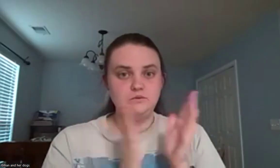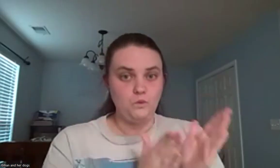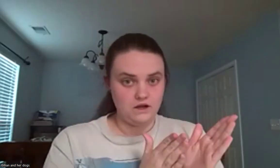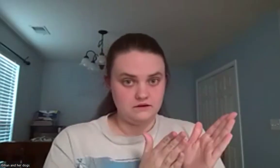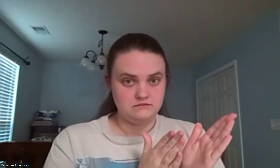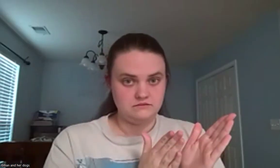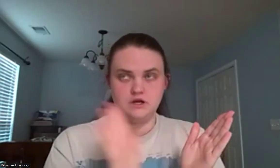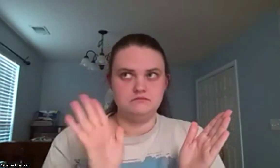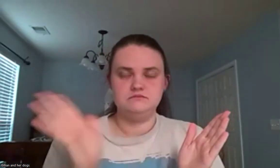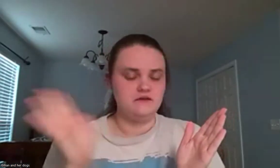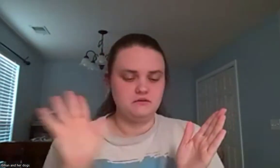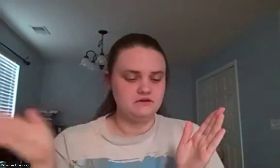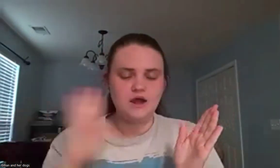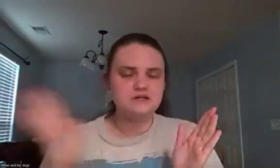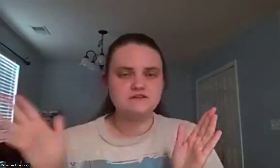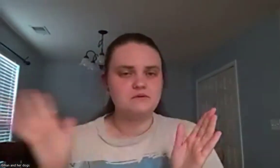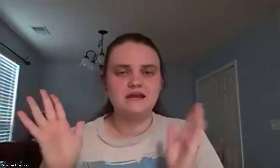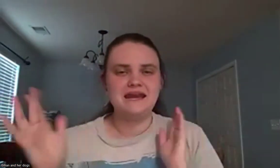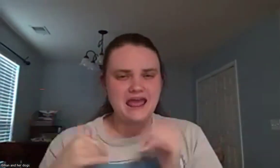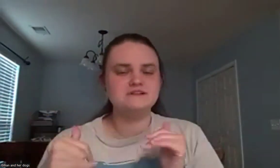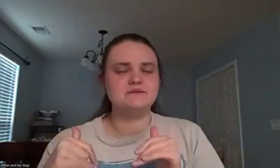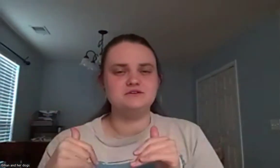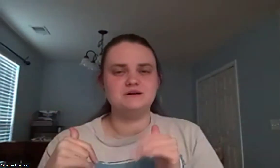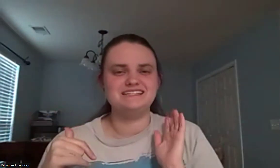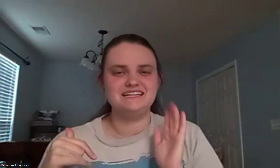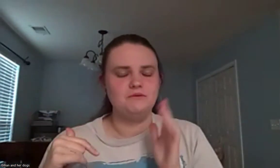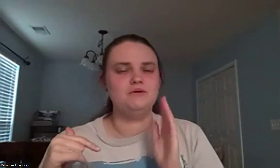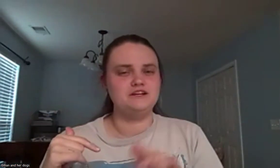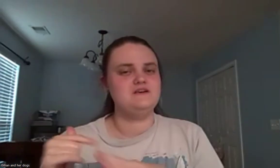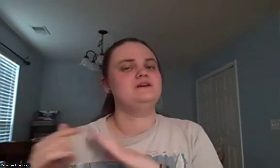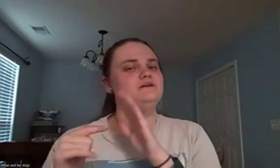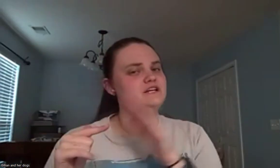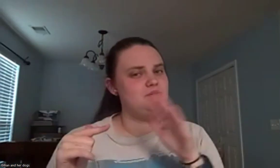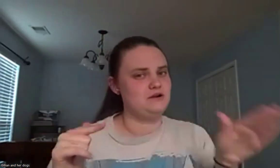321? No, not that one. I always do that one. And every time I do it, I'm always like, no, I don't want to do that one. I want to do a better one.